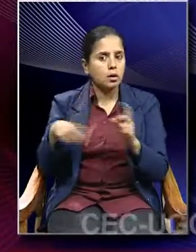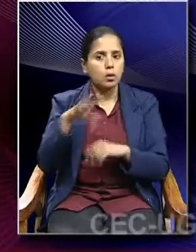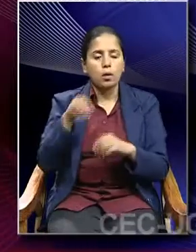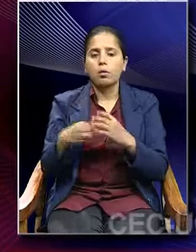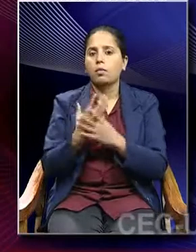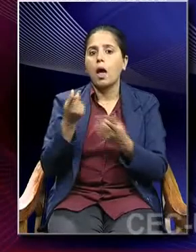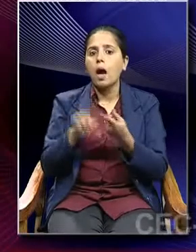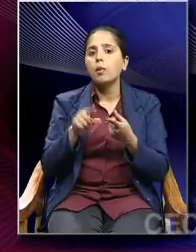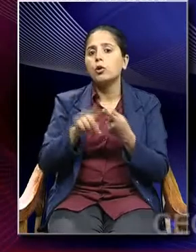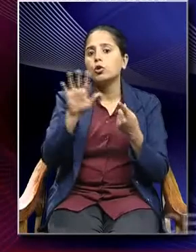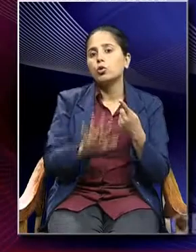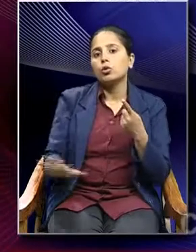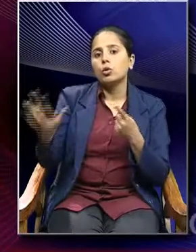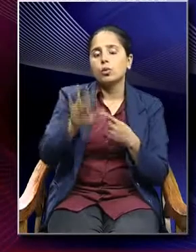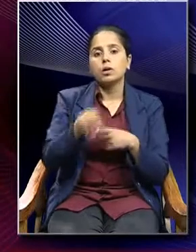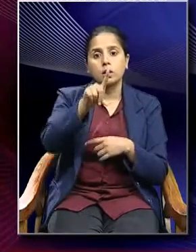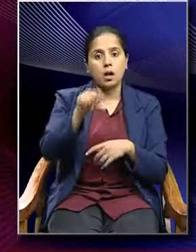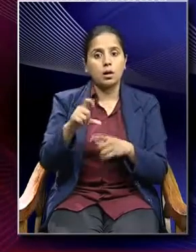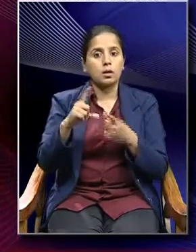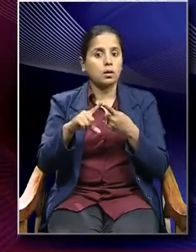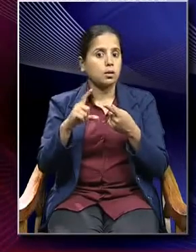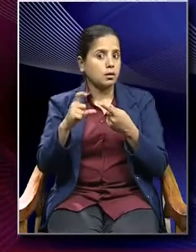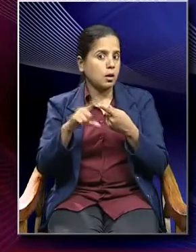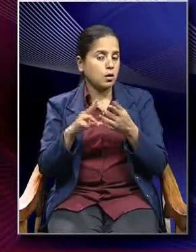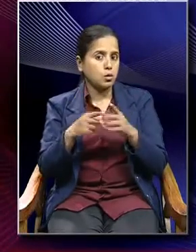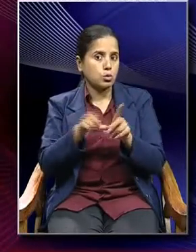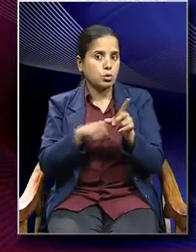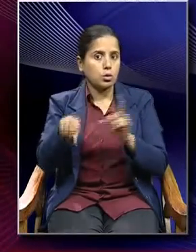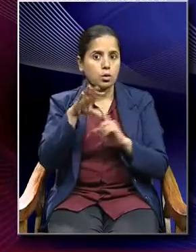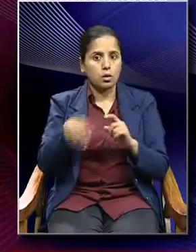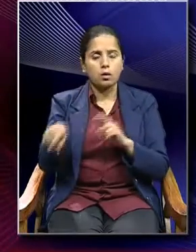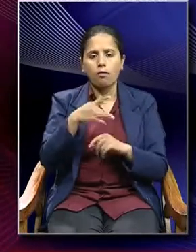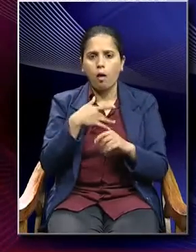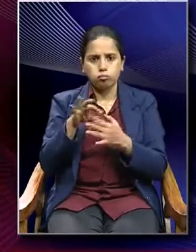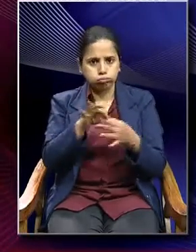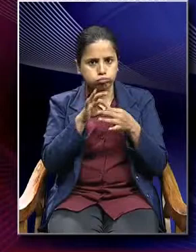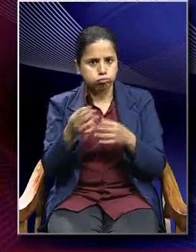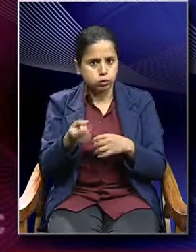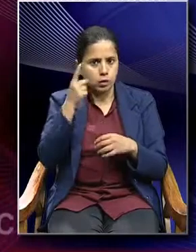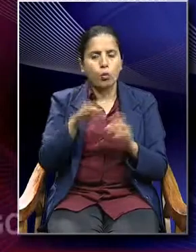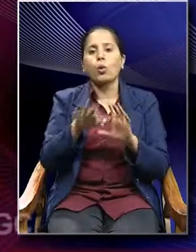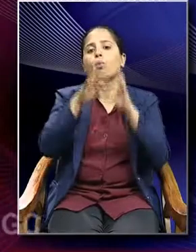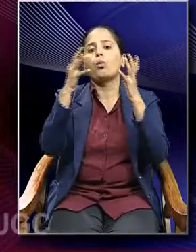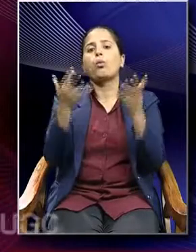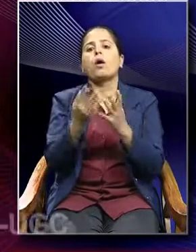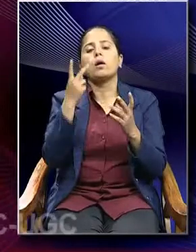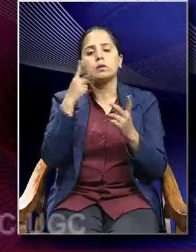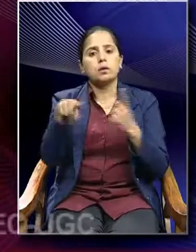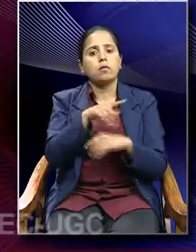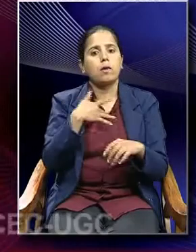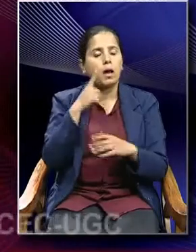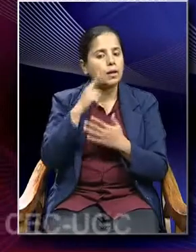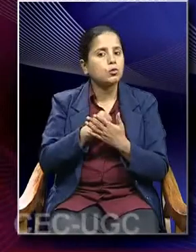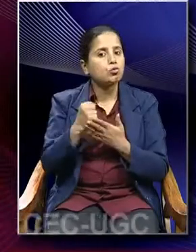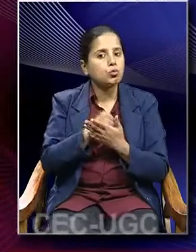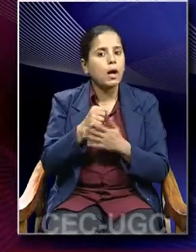Europe in the 19th century to today being part of being familiar in every part of the world, are kind of trying